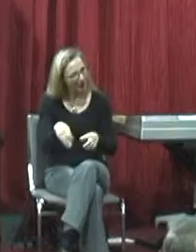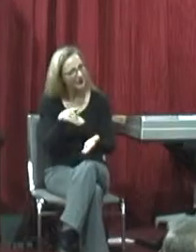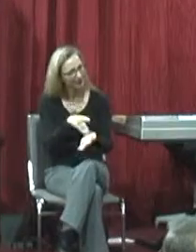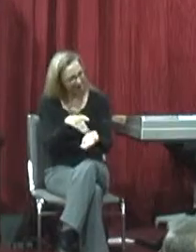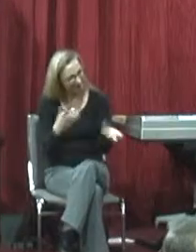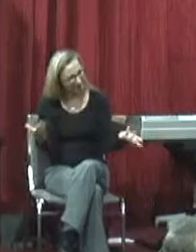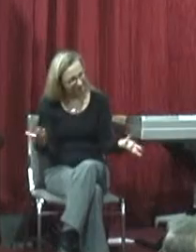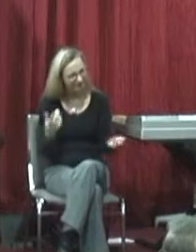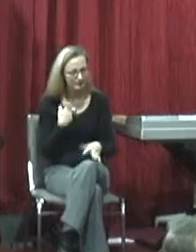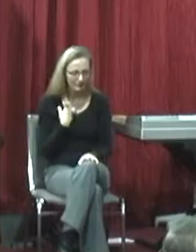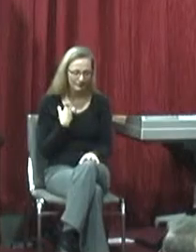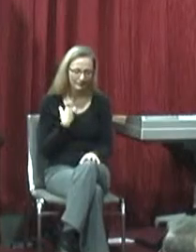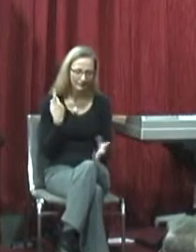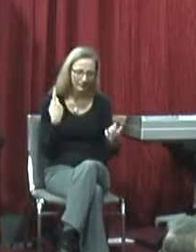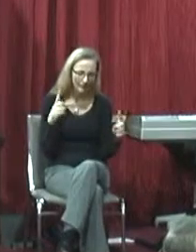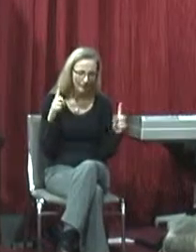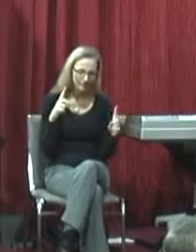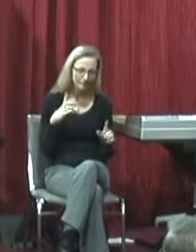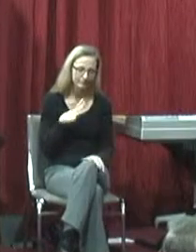And I reluctantly did.